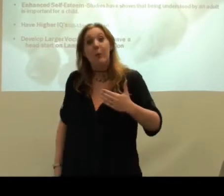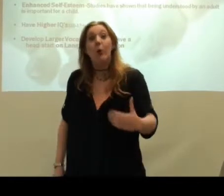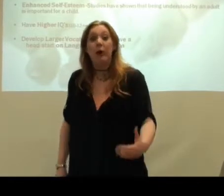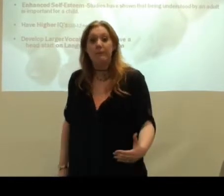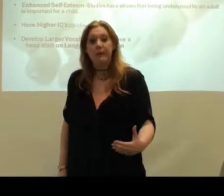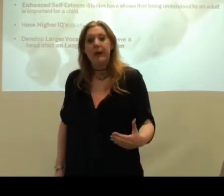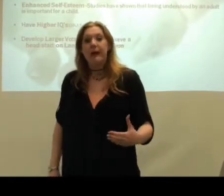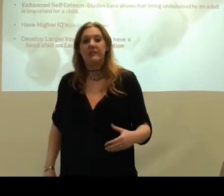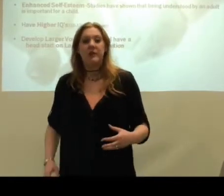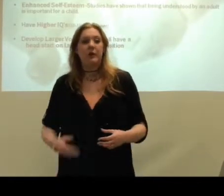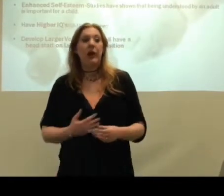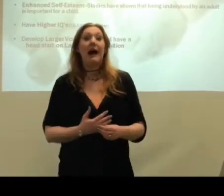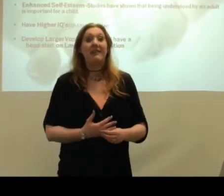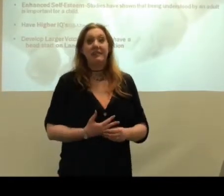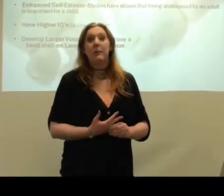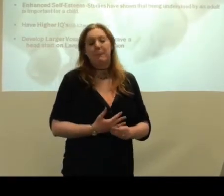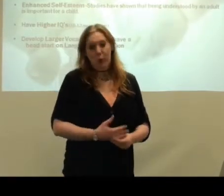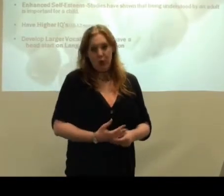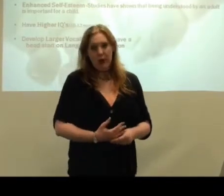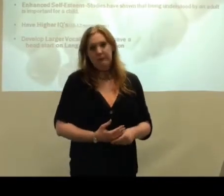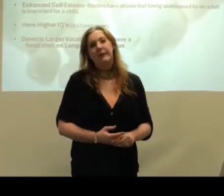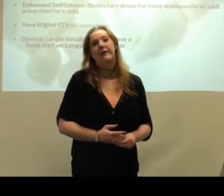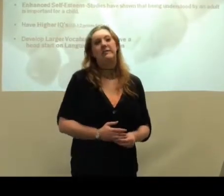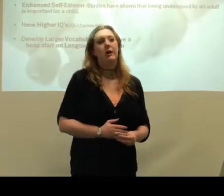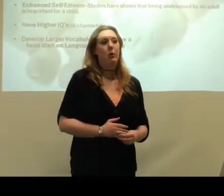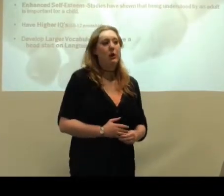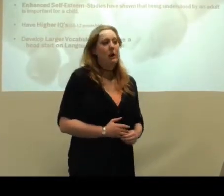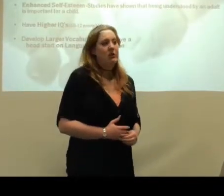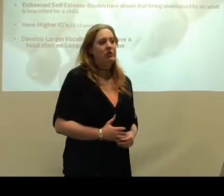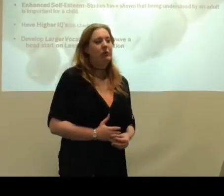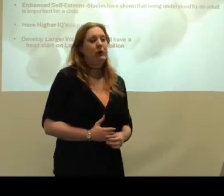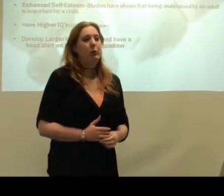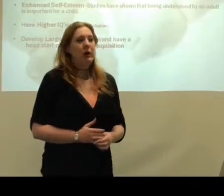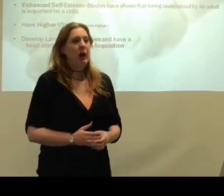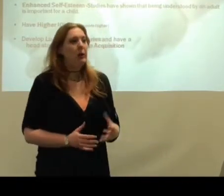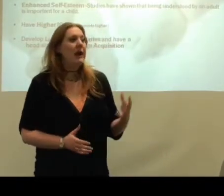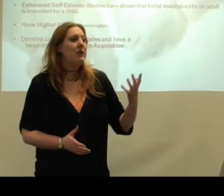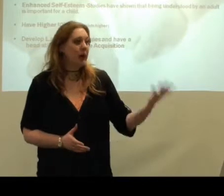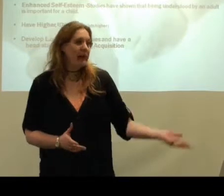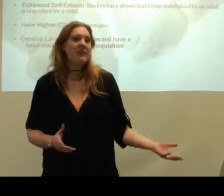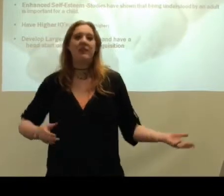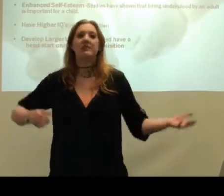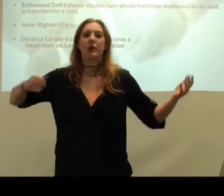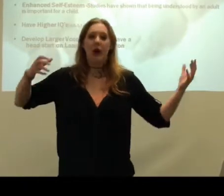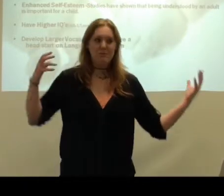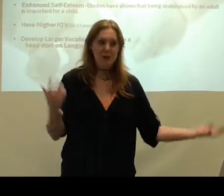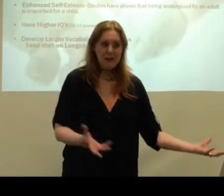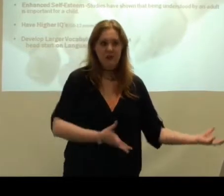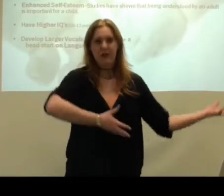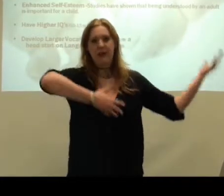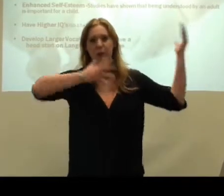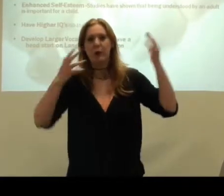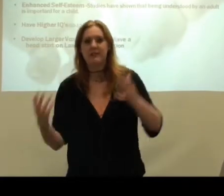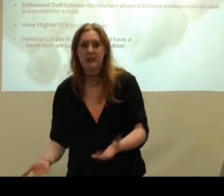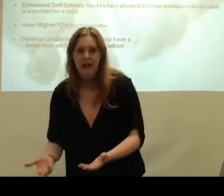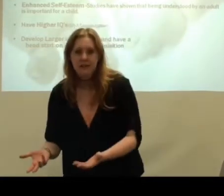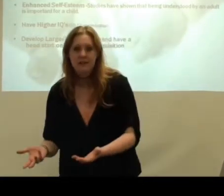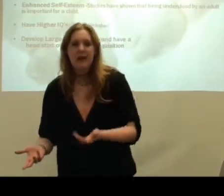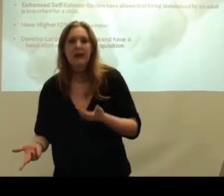more. And so they'll ask more. And so children will, okay, no, I get this, so now I've mastered that, so what's next?